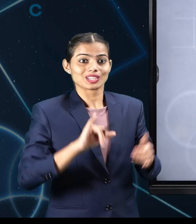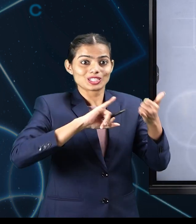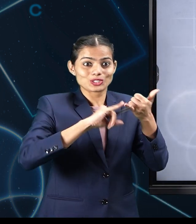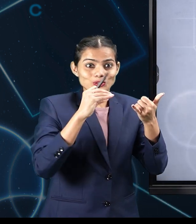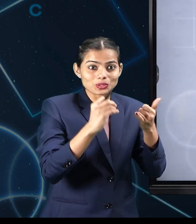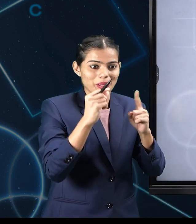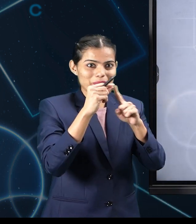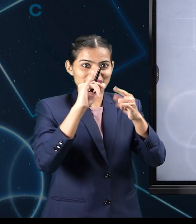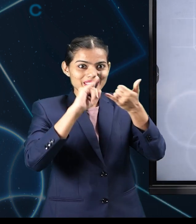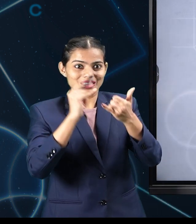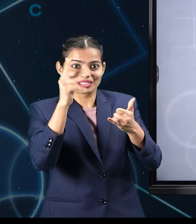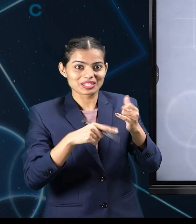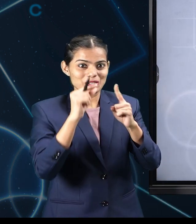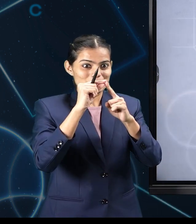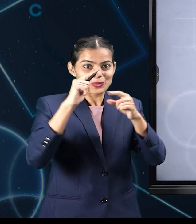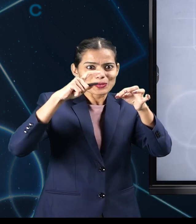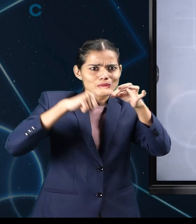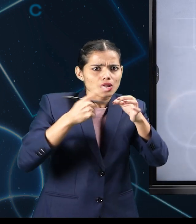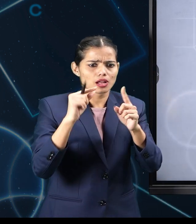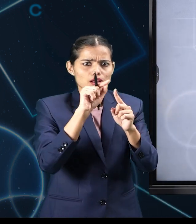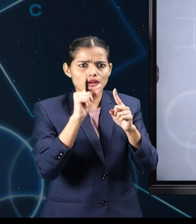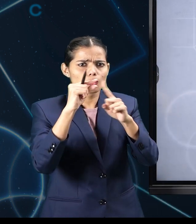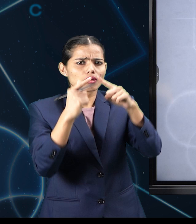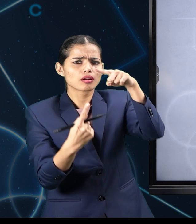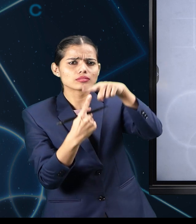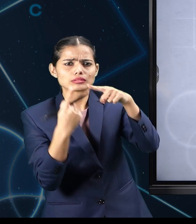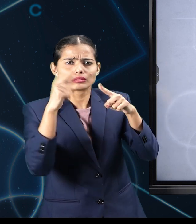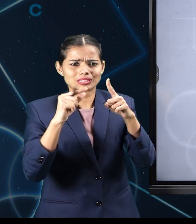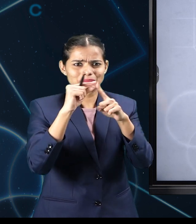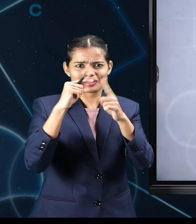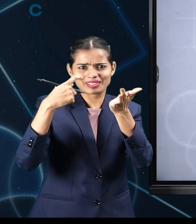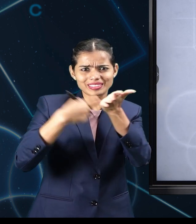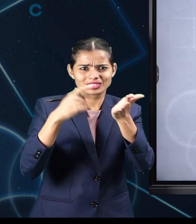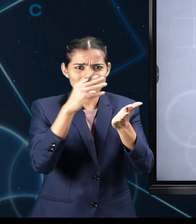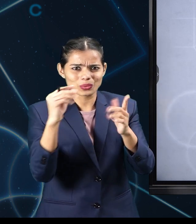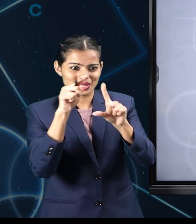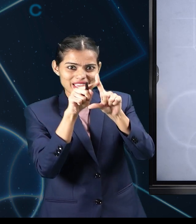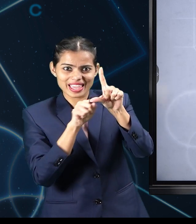P t by P r is equal to 5. 4 by 4 plus 2 is equal to 2 by 3.